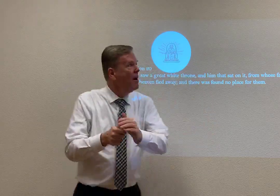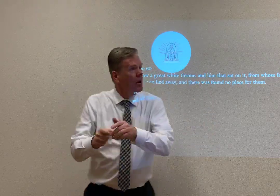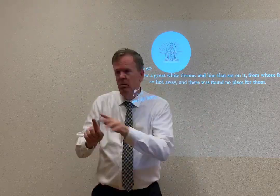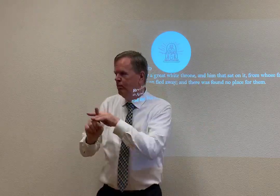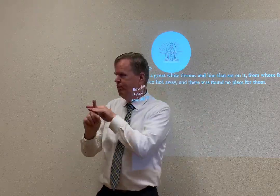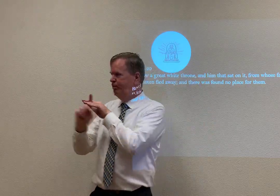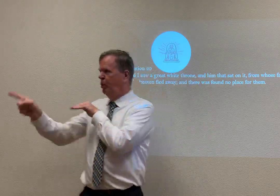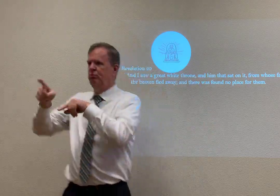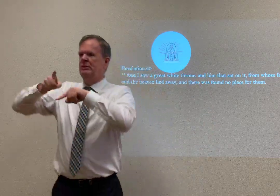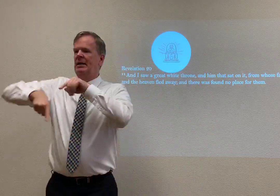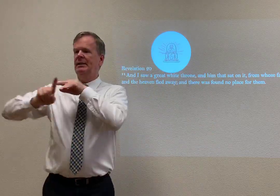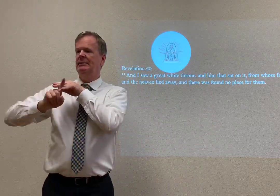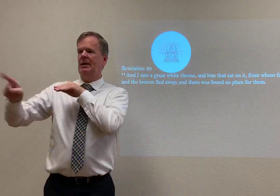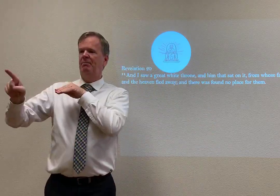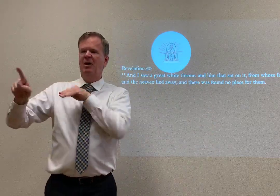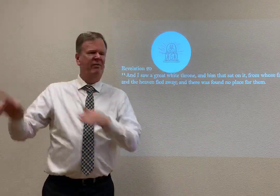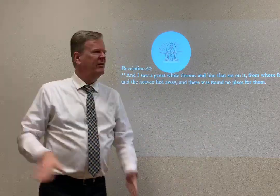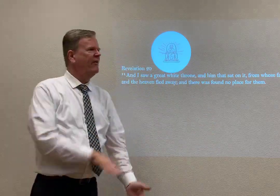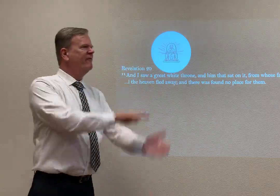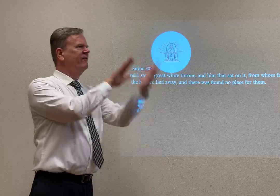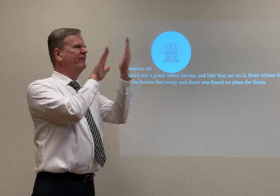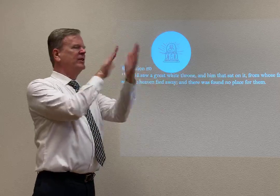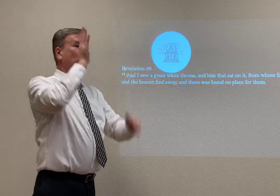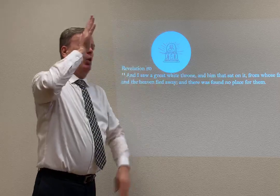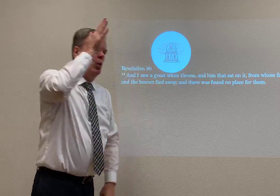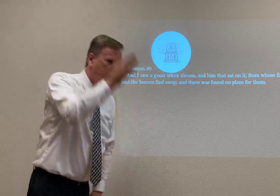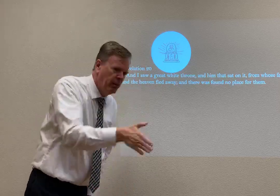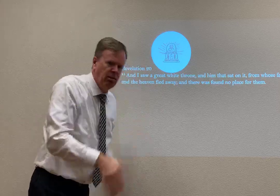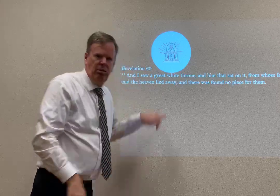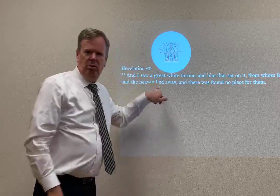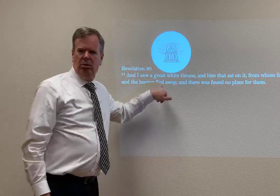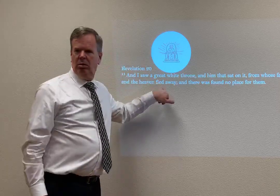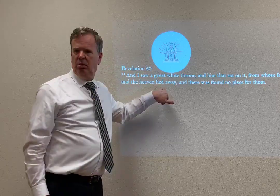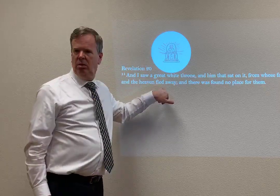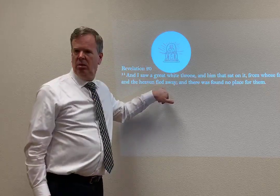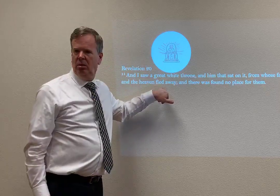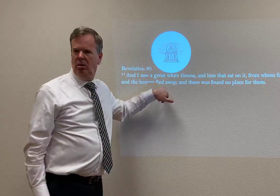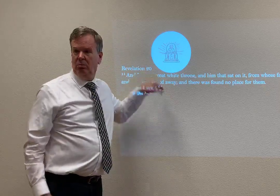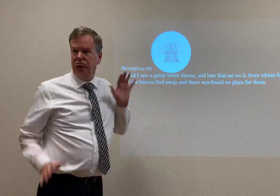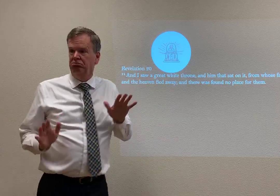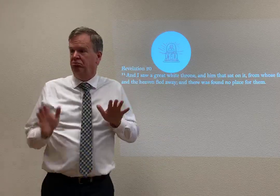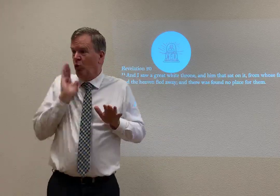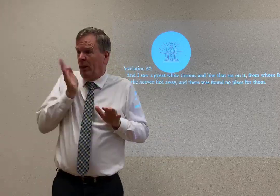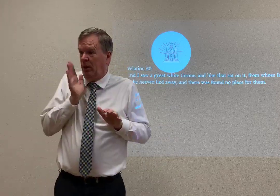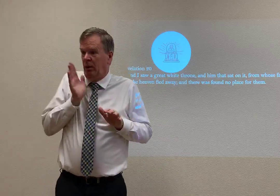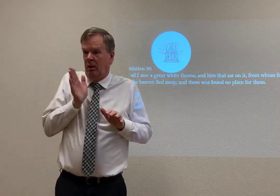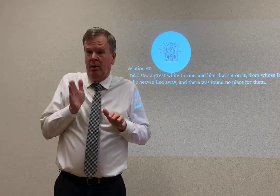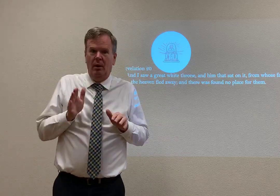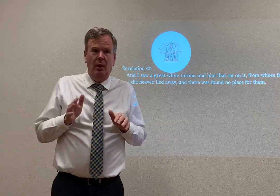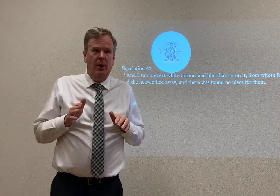Which speaks about the finality of the judgment that you cannot escape. It will happen.